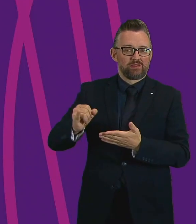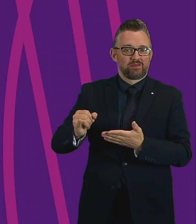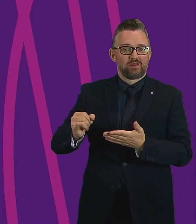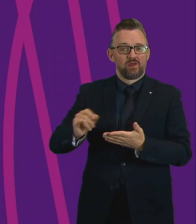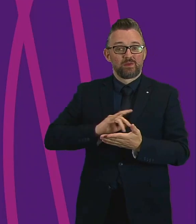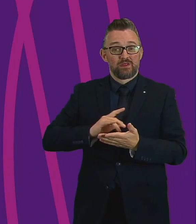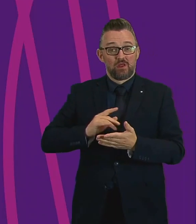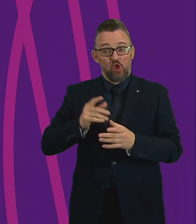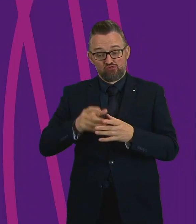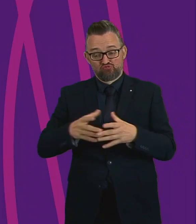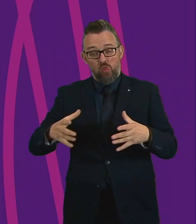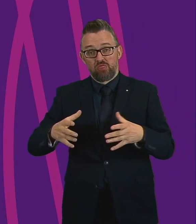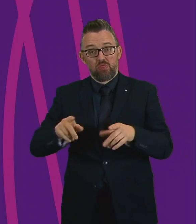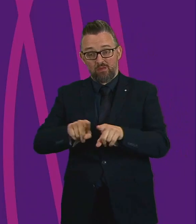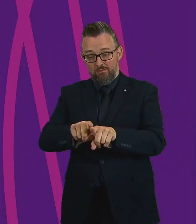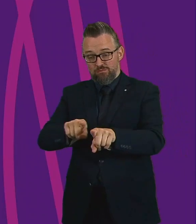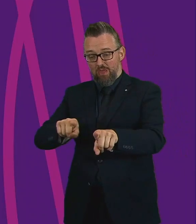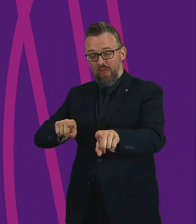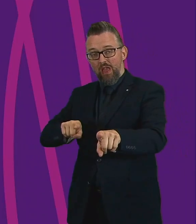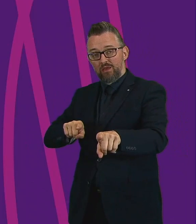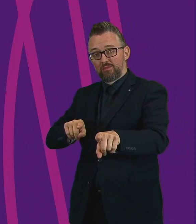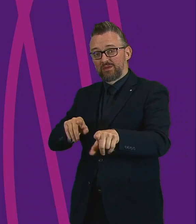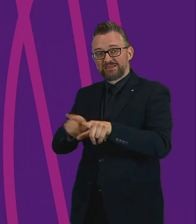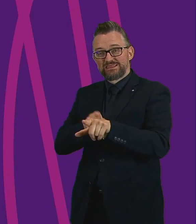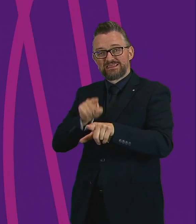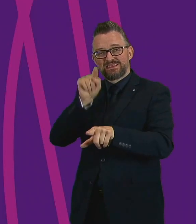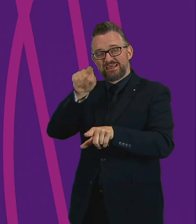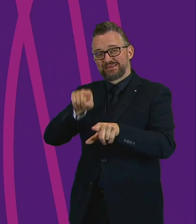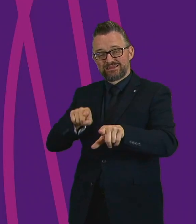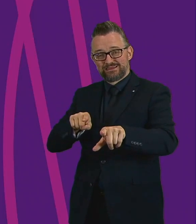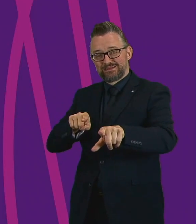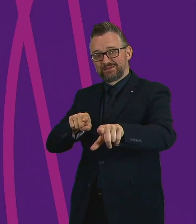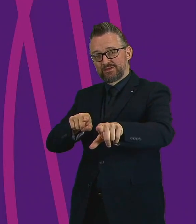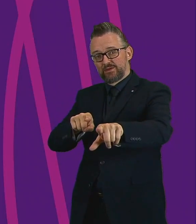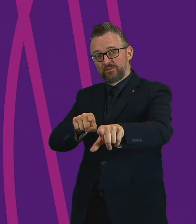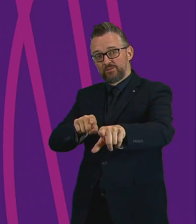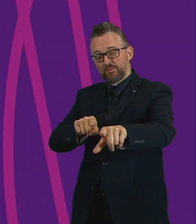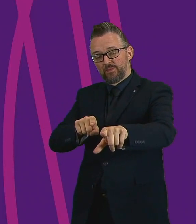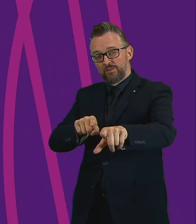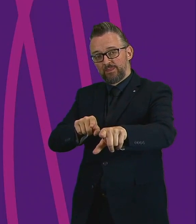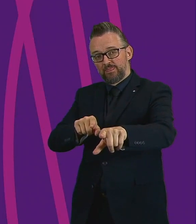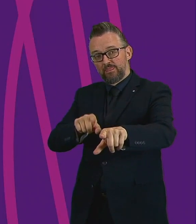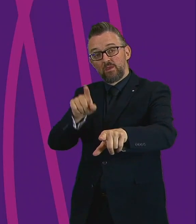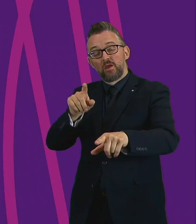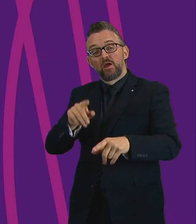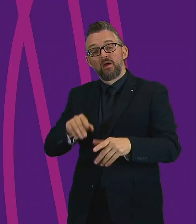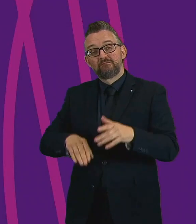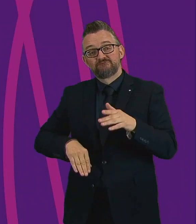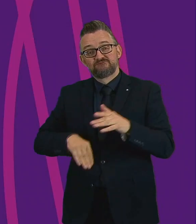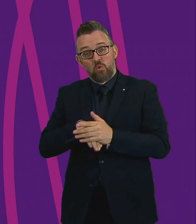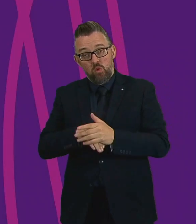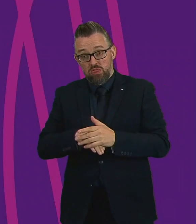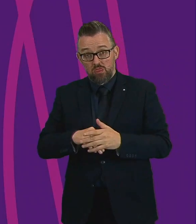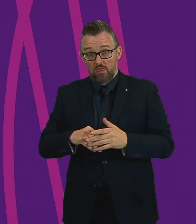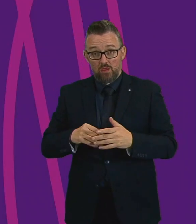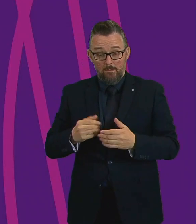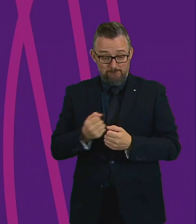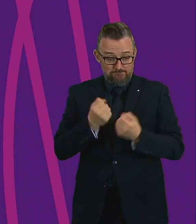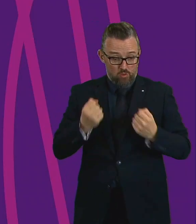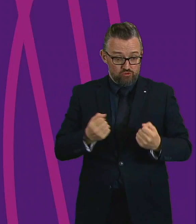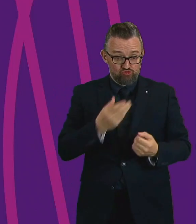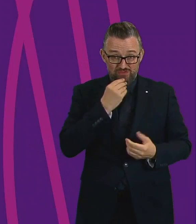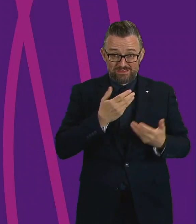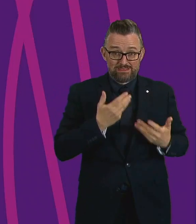the rest of the UK for years to come. Full use of existing powers and the billions in support